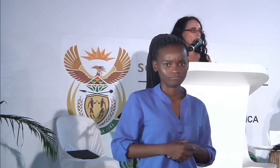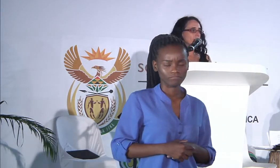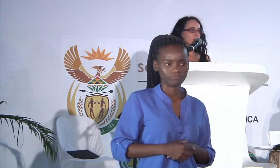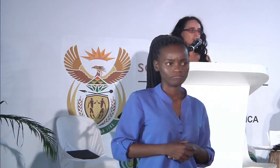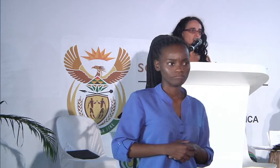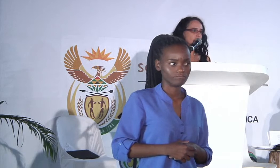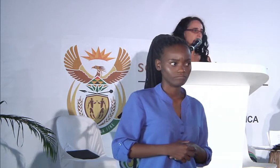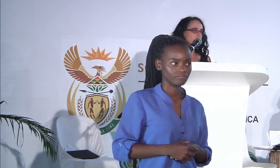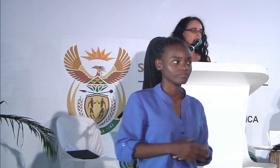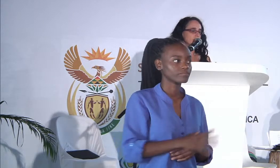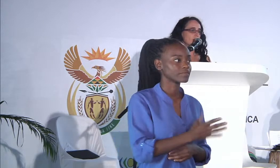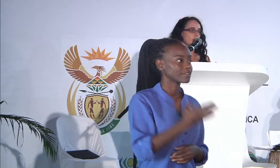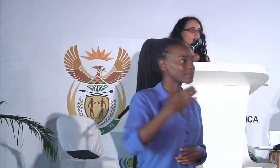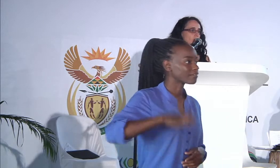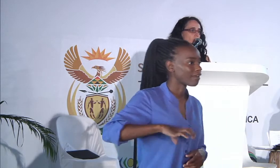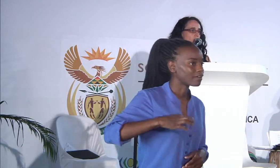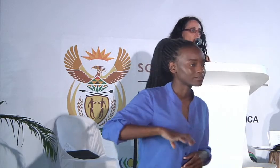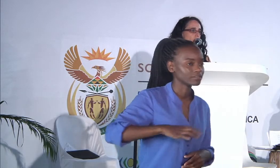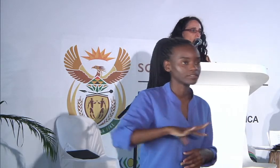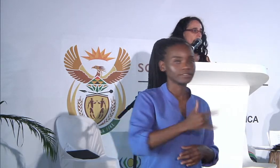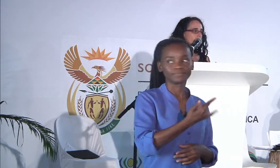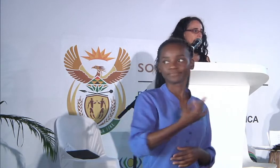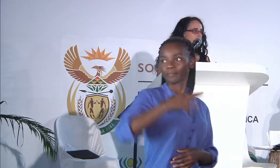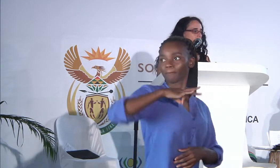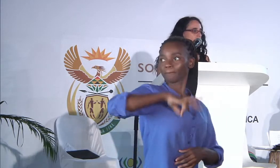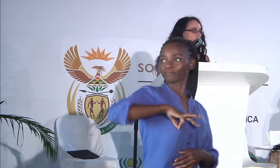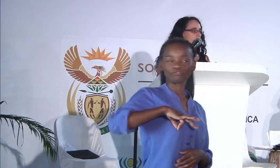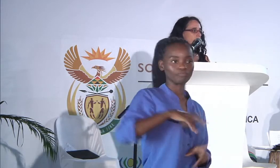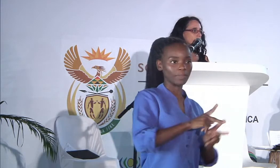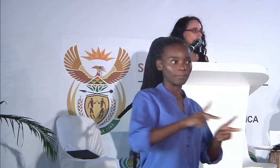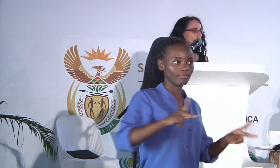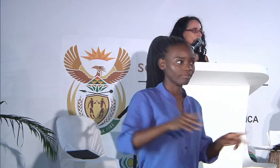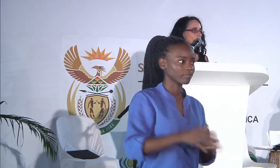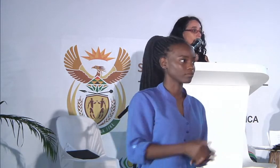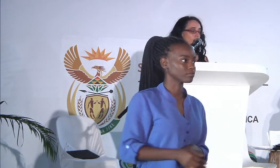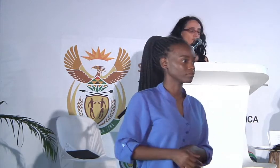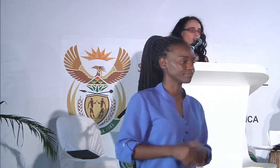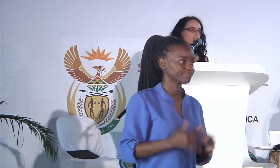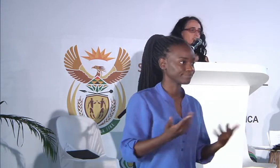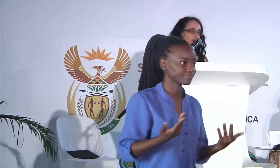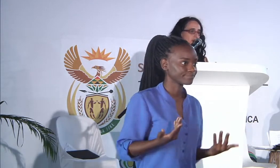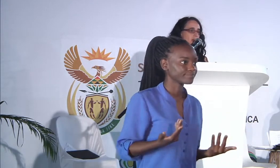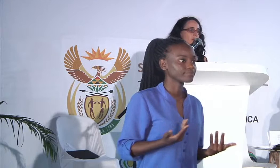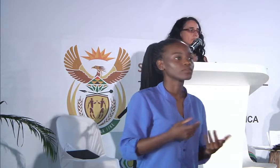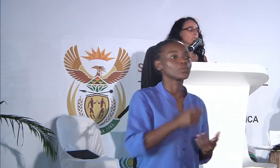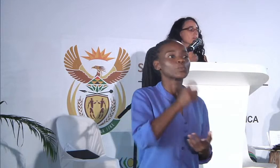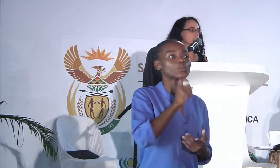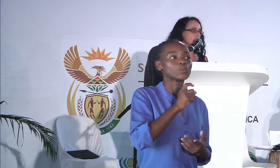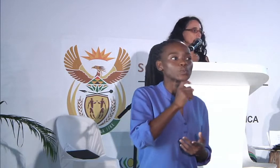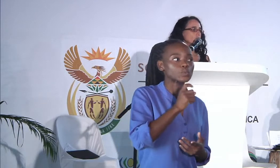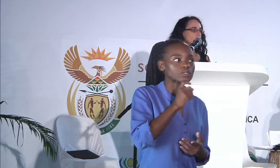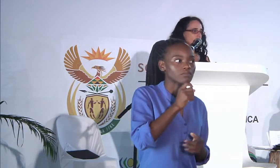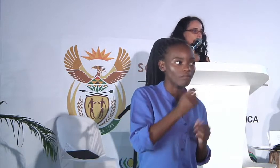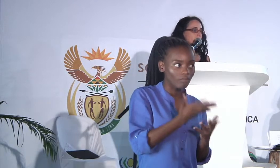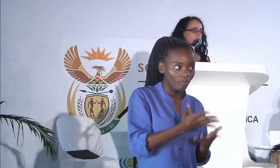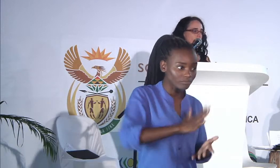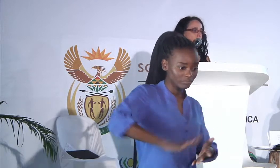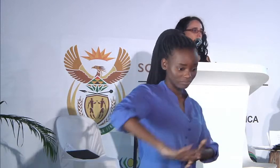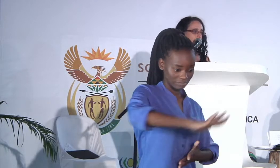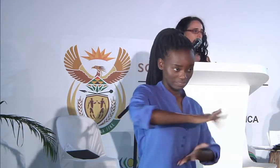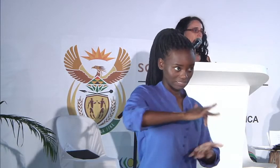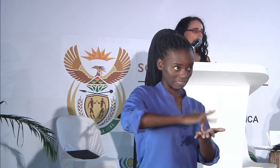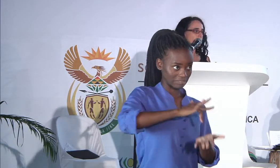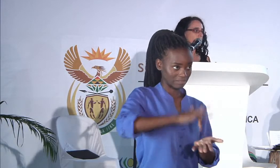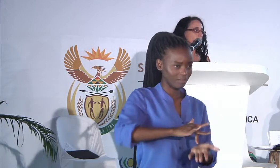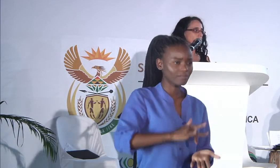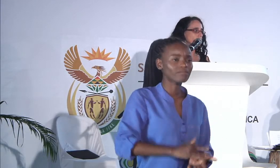our beneficiaries, our colleagues, the people who make use of the center, thank you for sitting through this